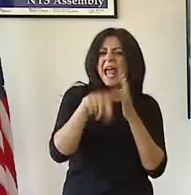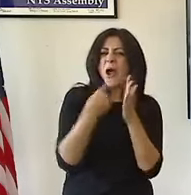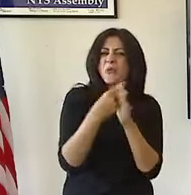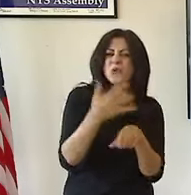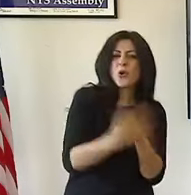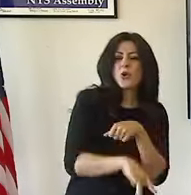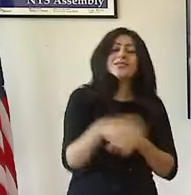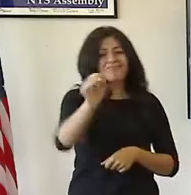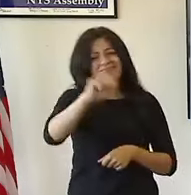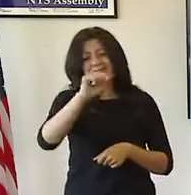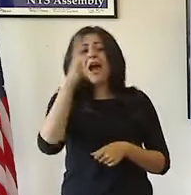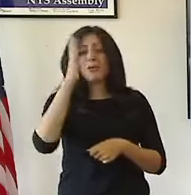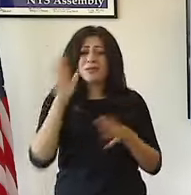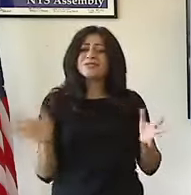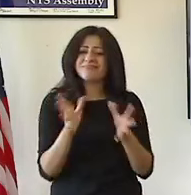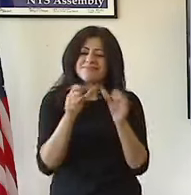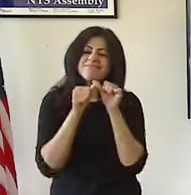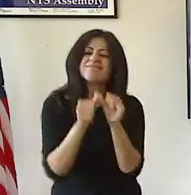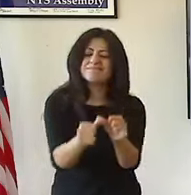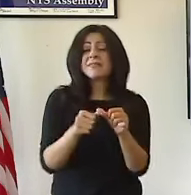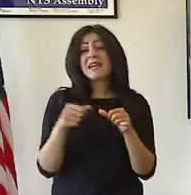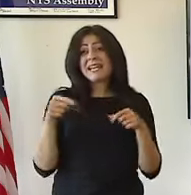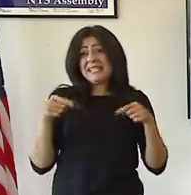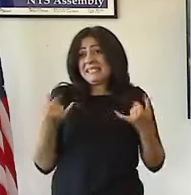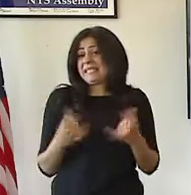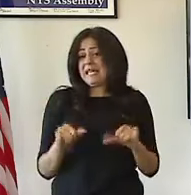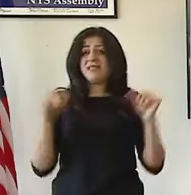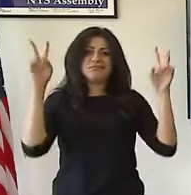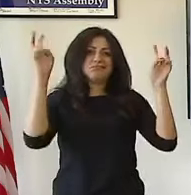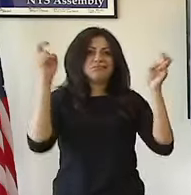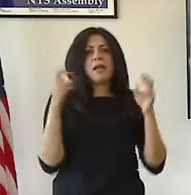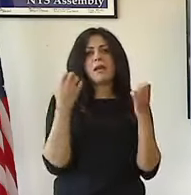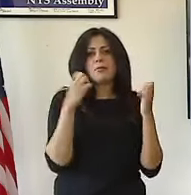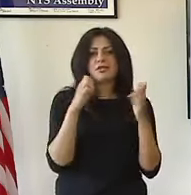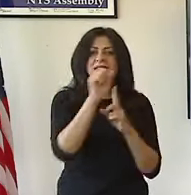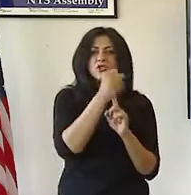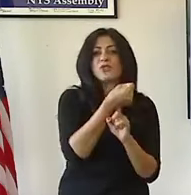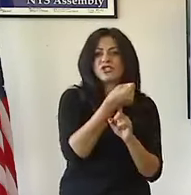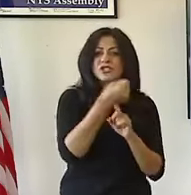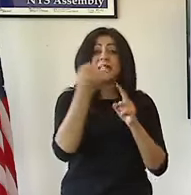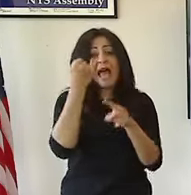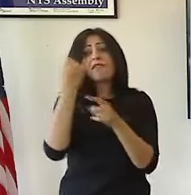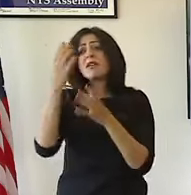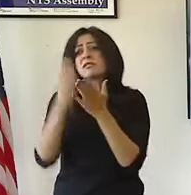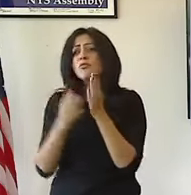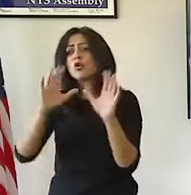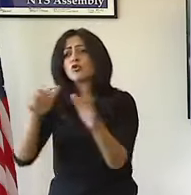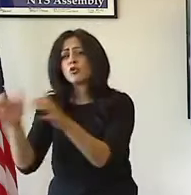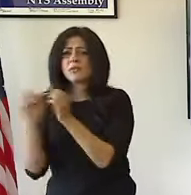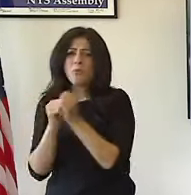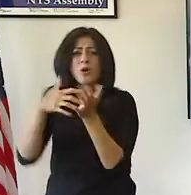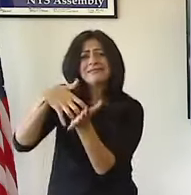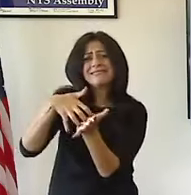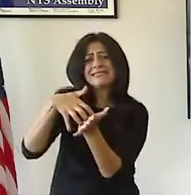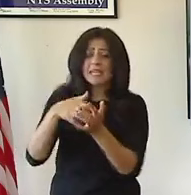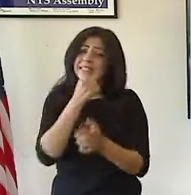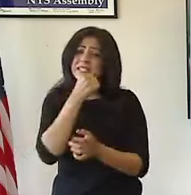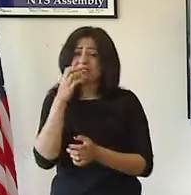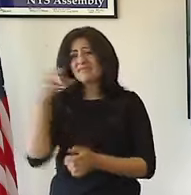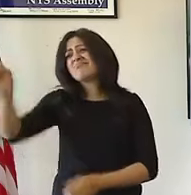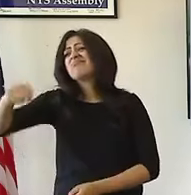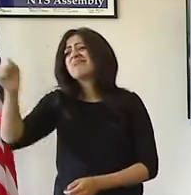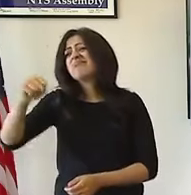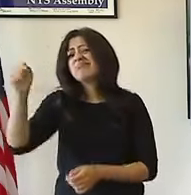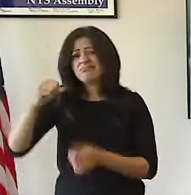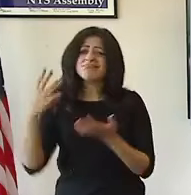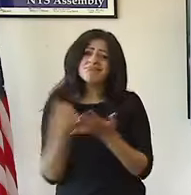still living in this sort of emergency setting, there are vulnerable populations, and if you can accommodate them, you should. Senior citizens absolutely